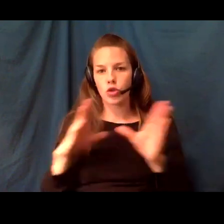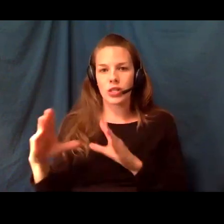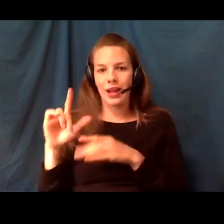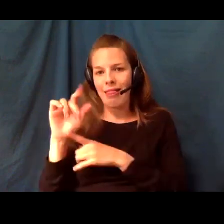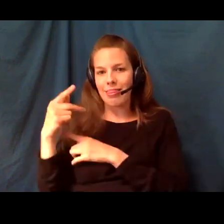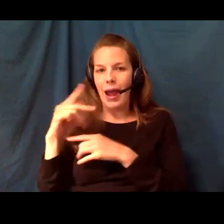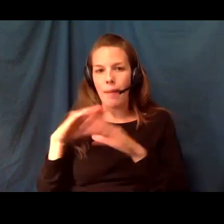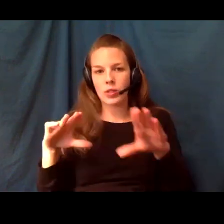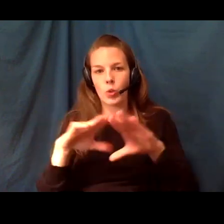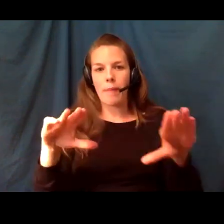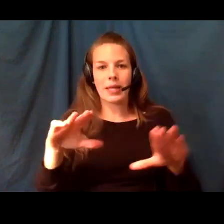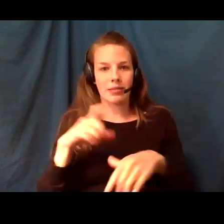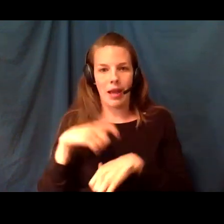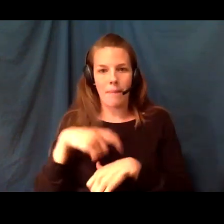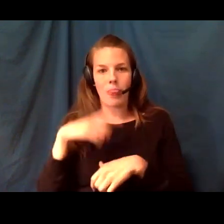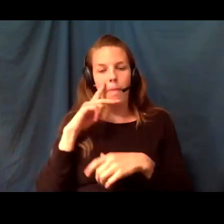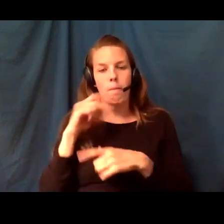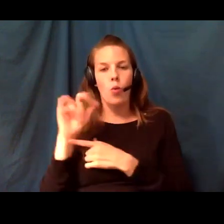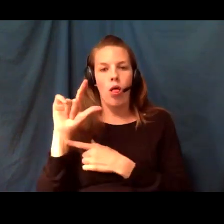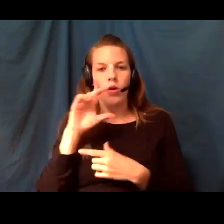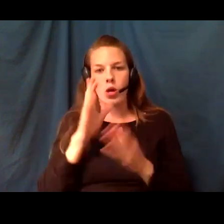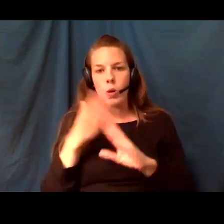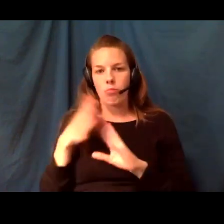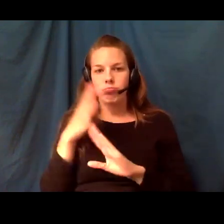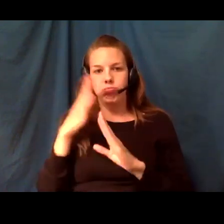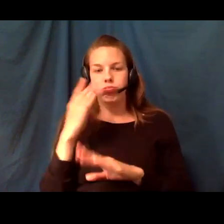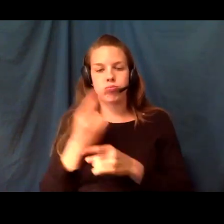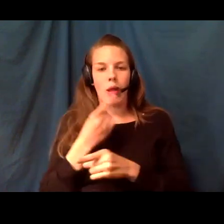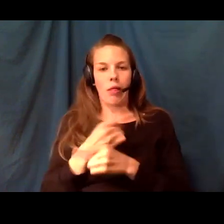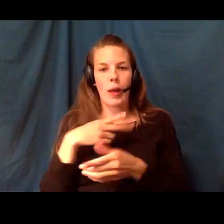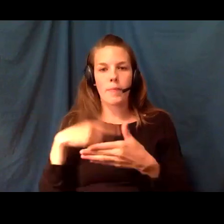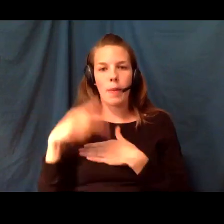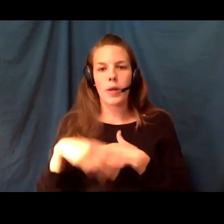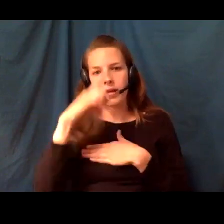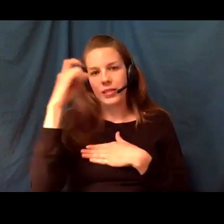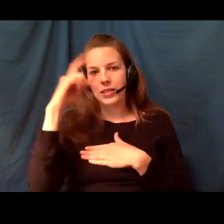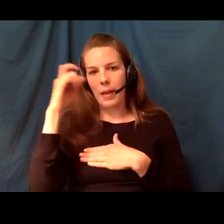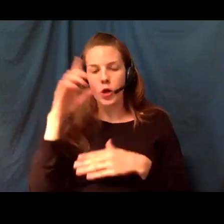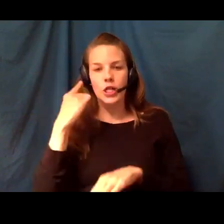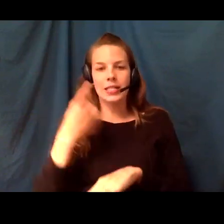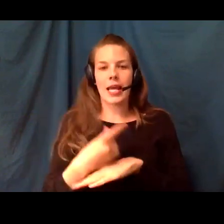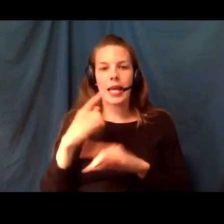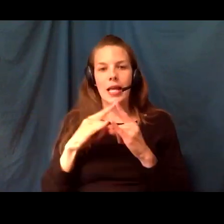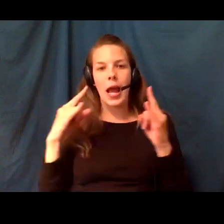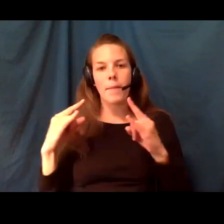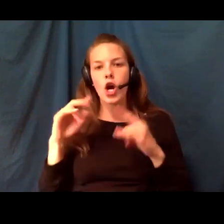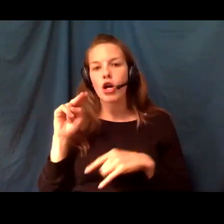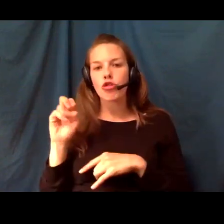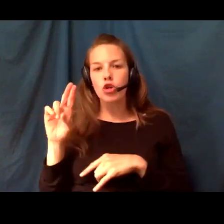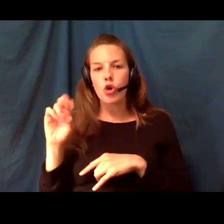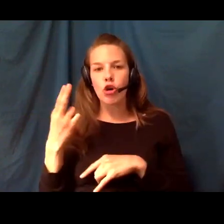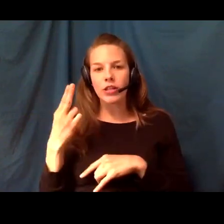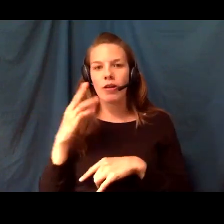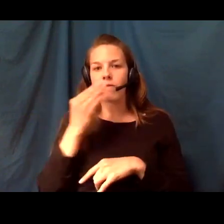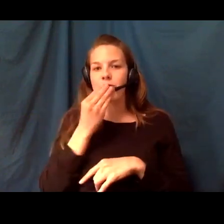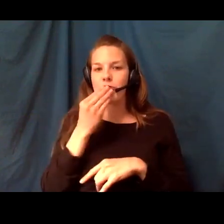in our pools. We're also running our regular programs of summer day camp, our Nourish Food Program, our Golf